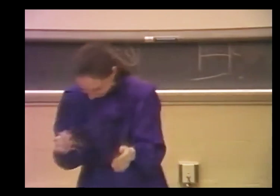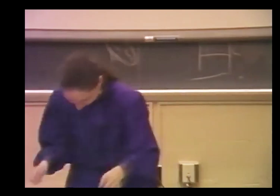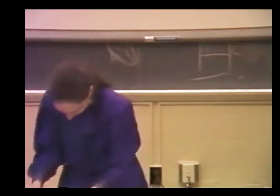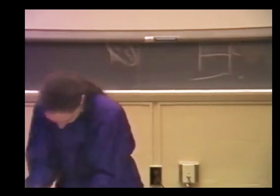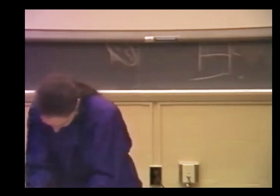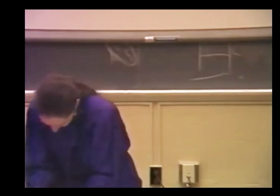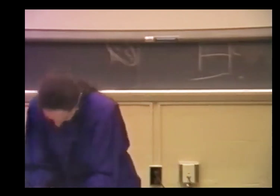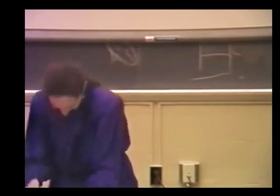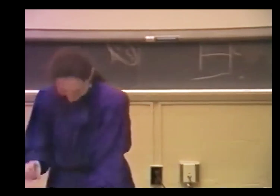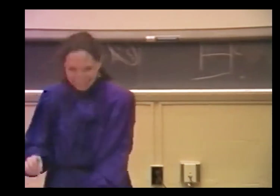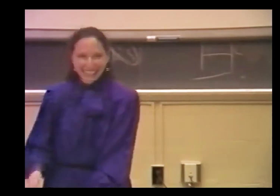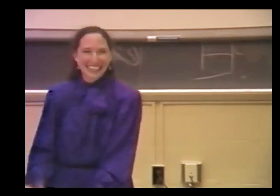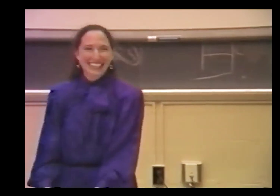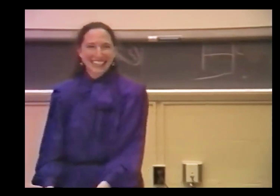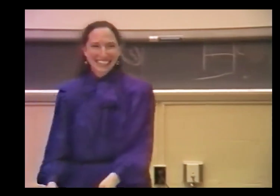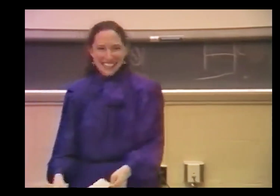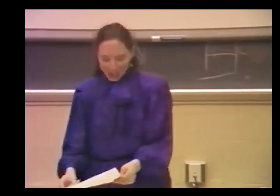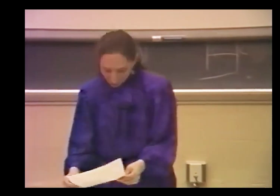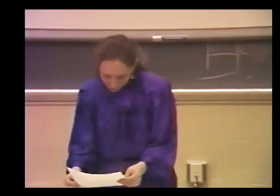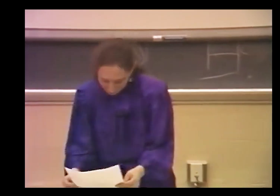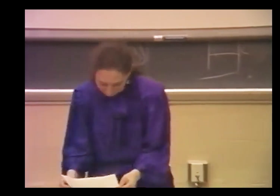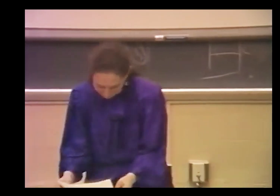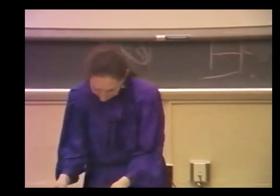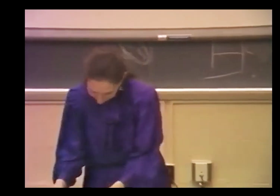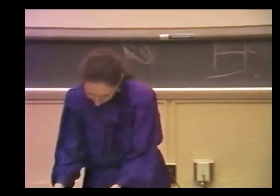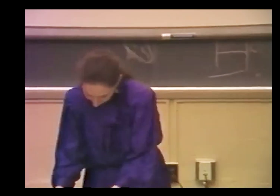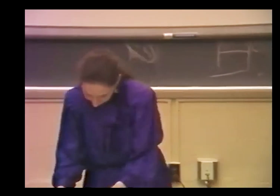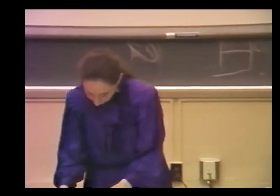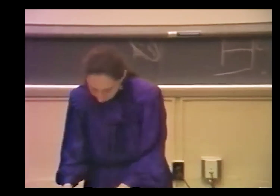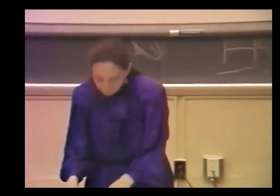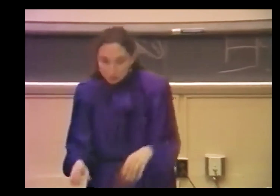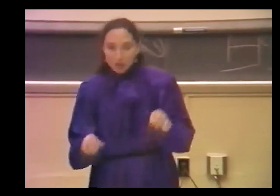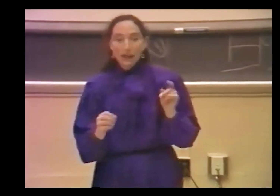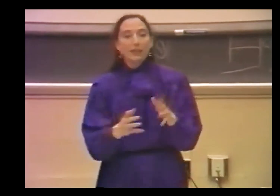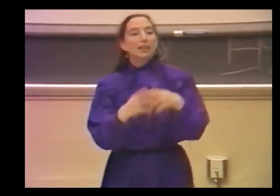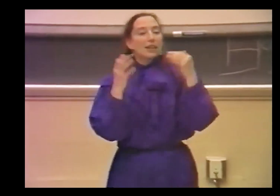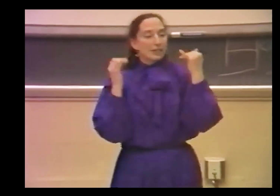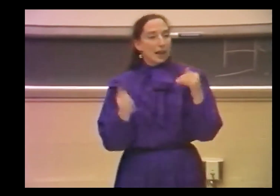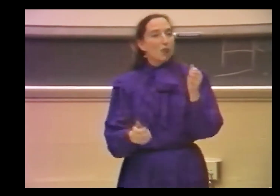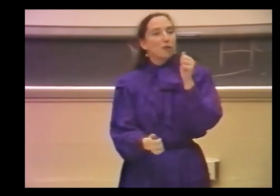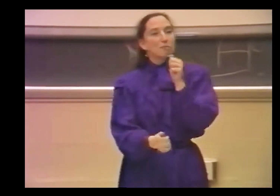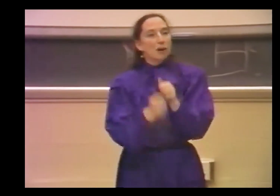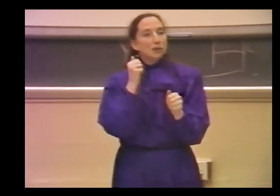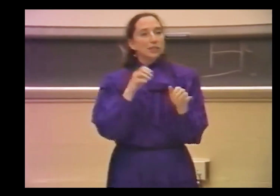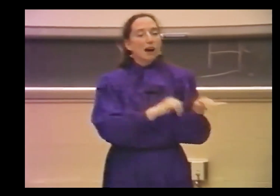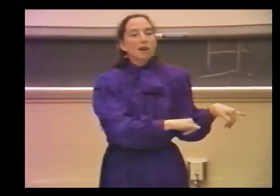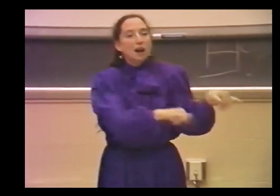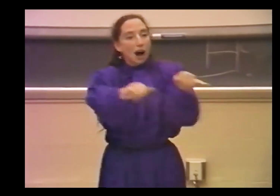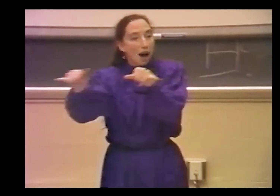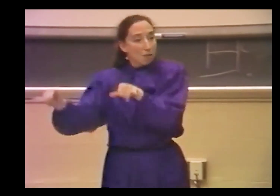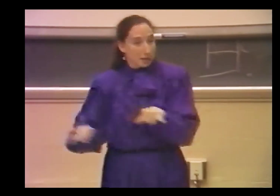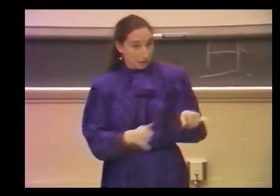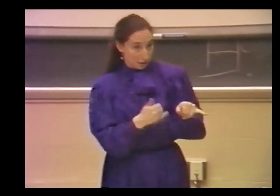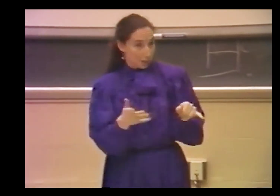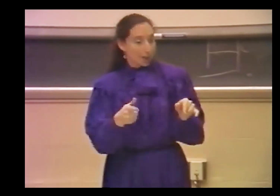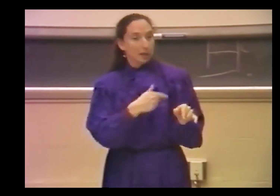it. Okay. All right. Now, the most common thing